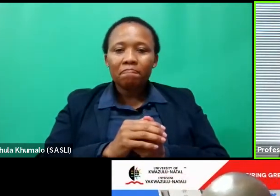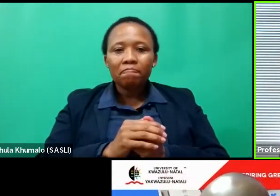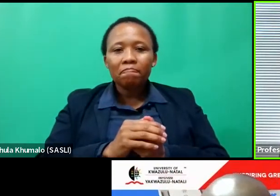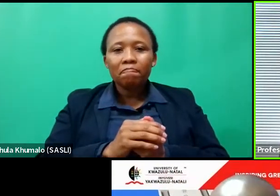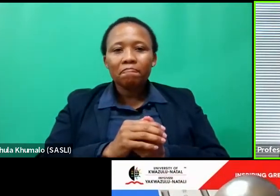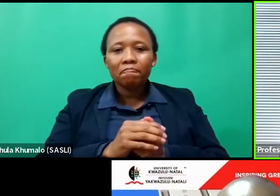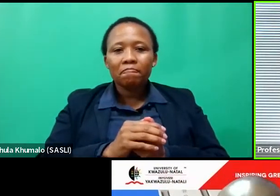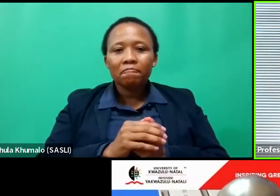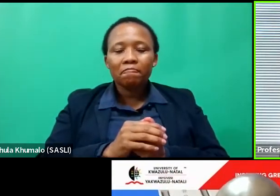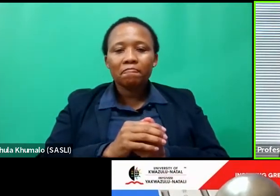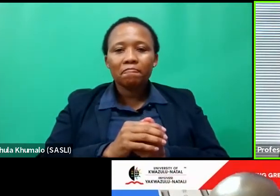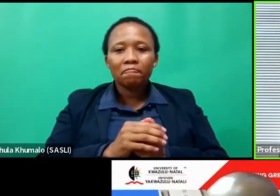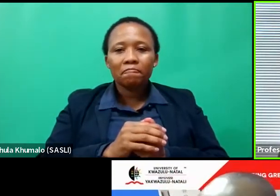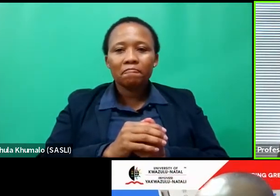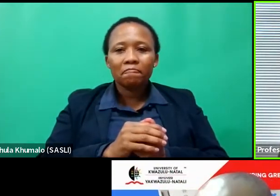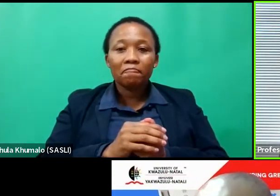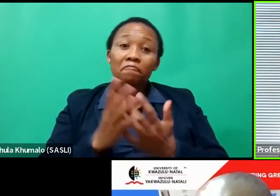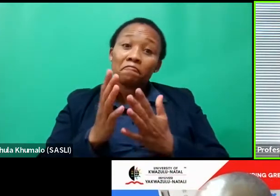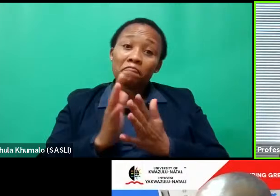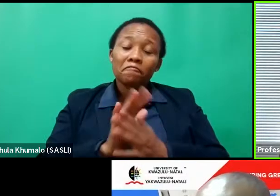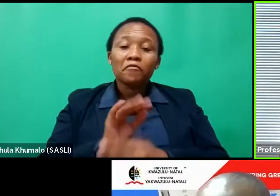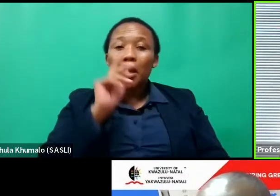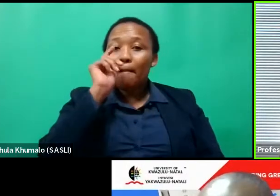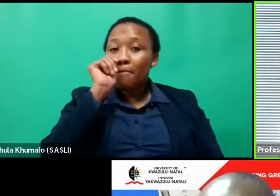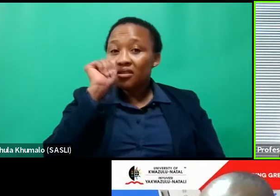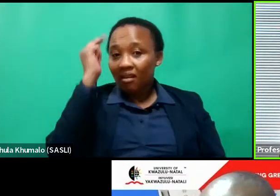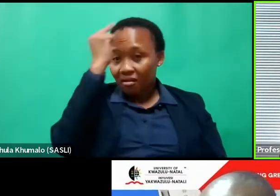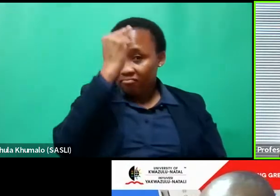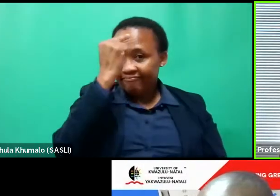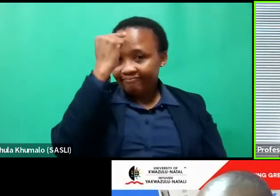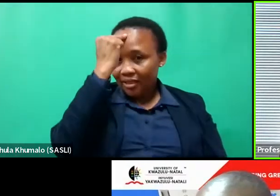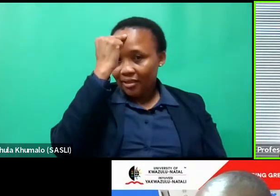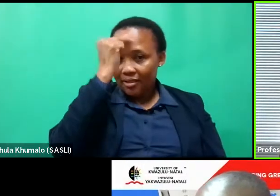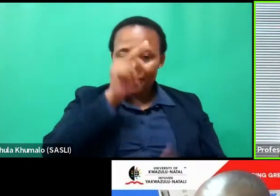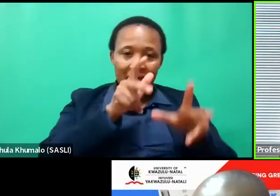Mr. Balakrishna, and I hear you,